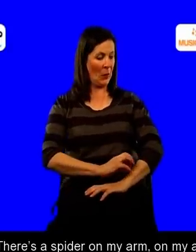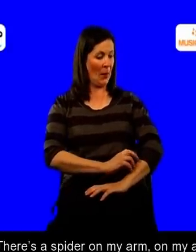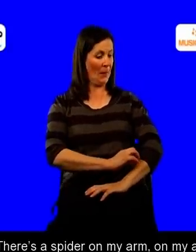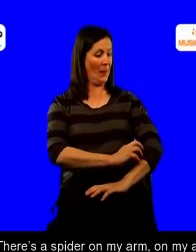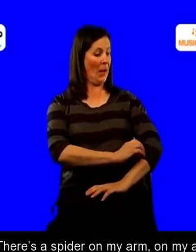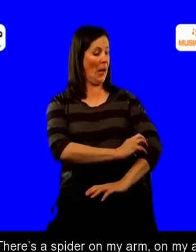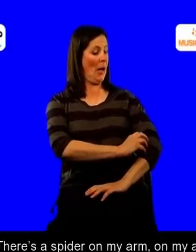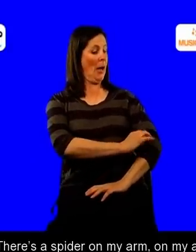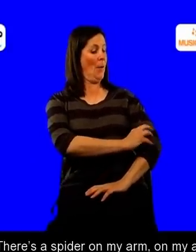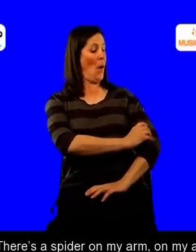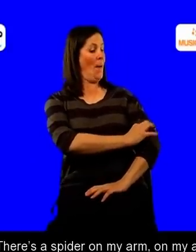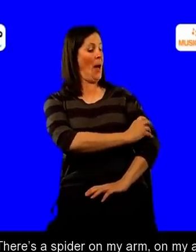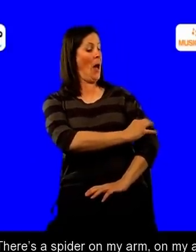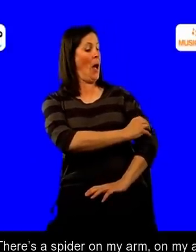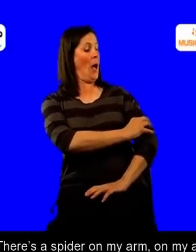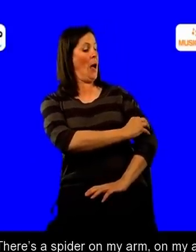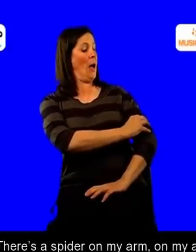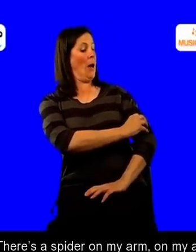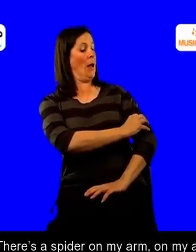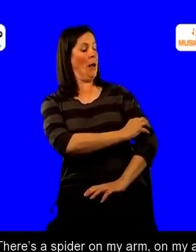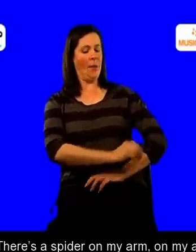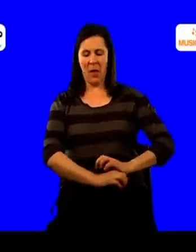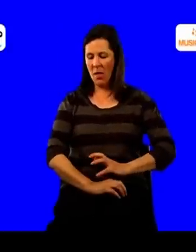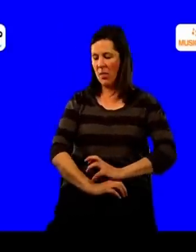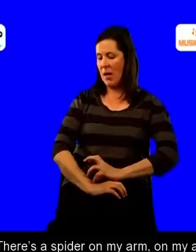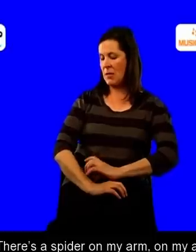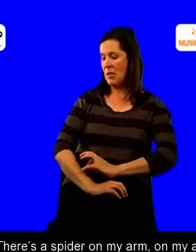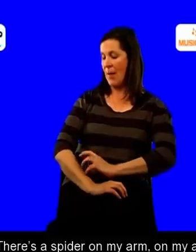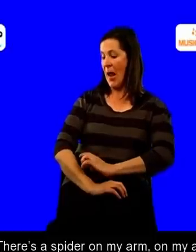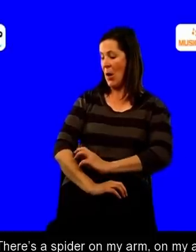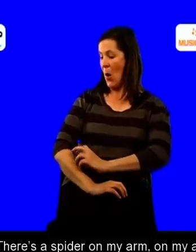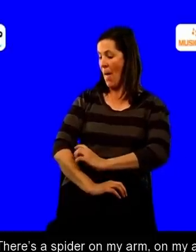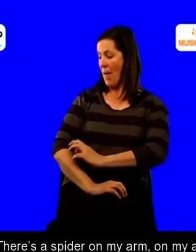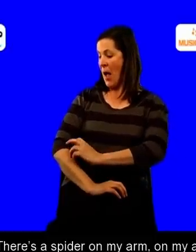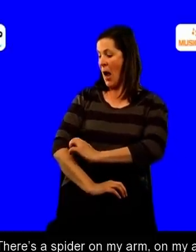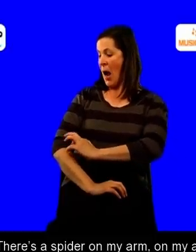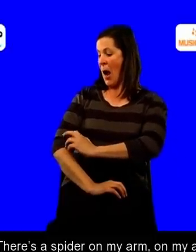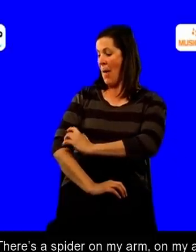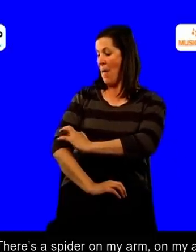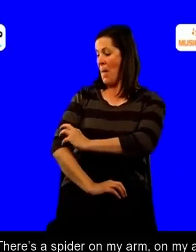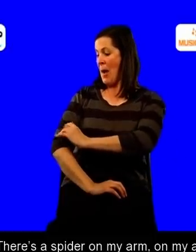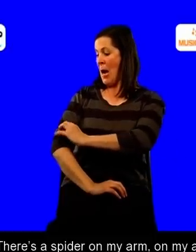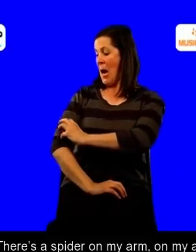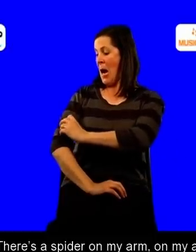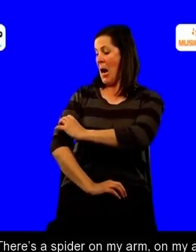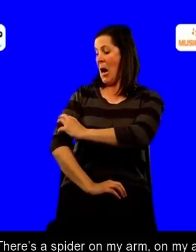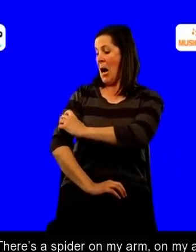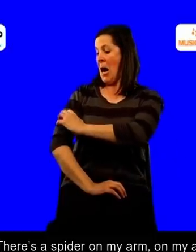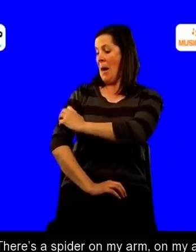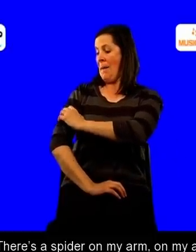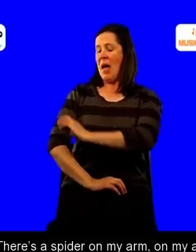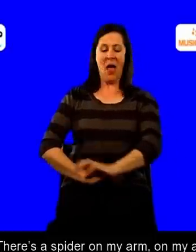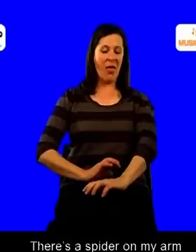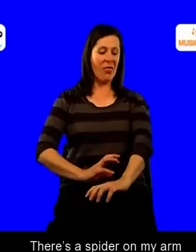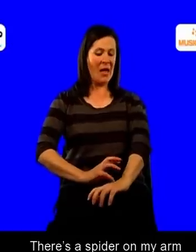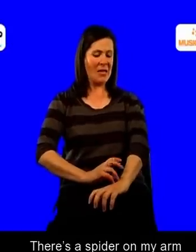spider on my arm, on my arm There's a spider on my arm, on my arm